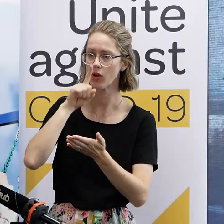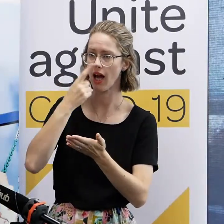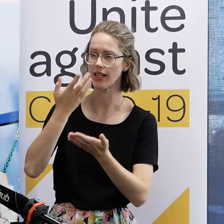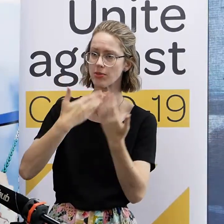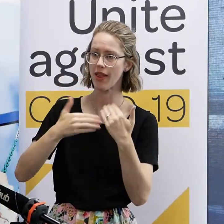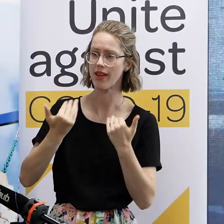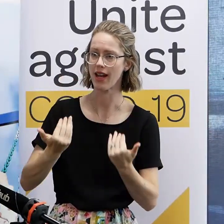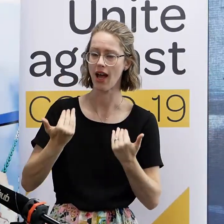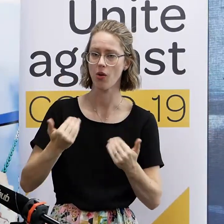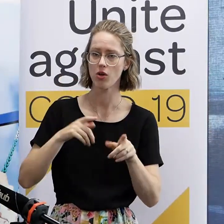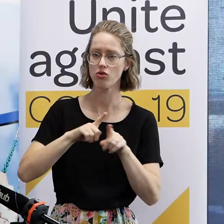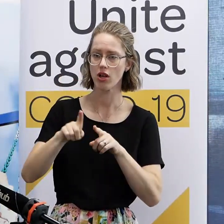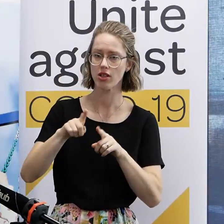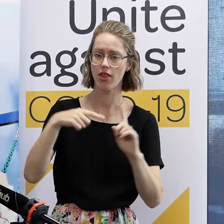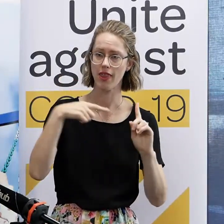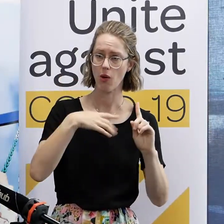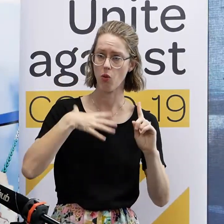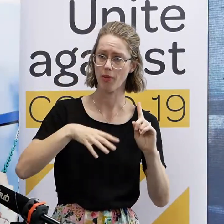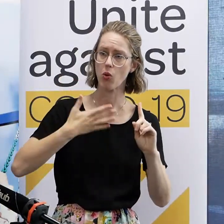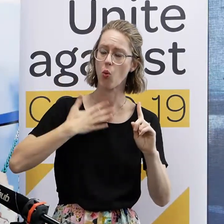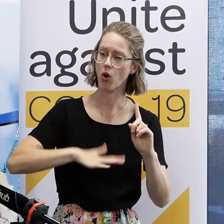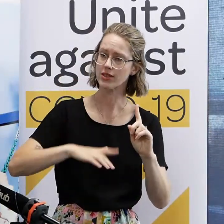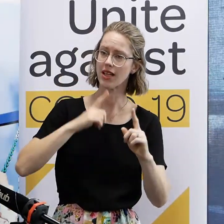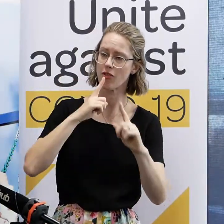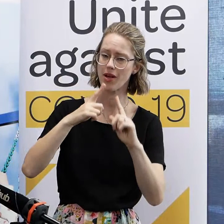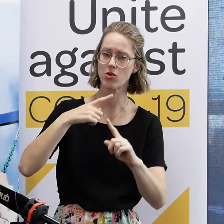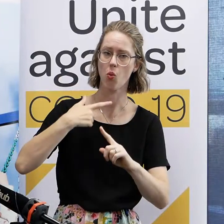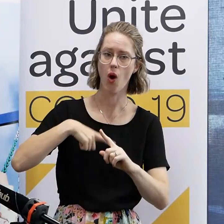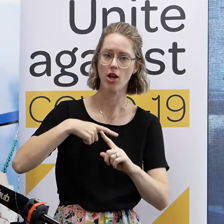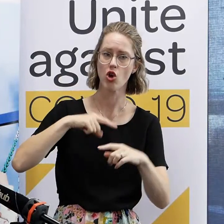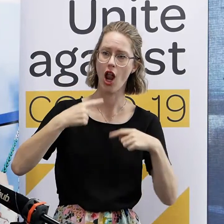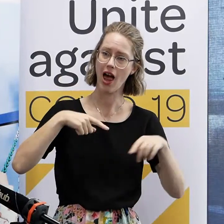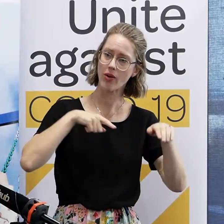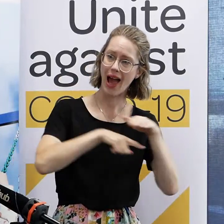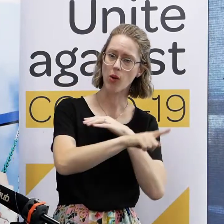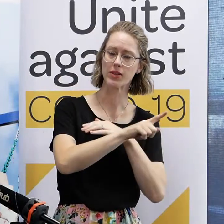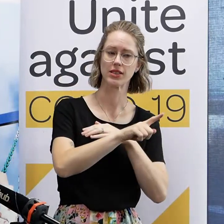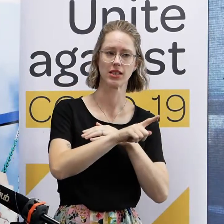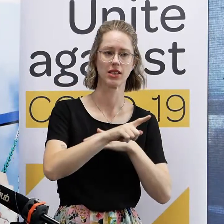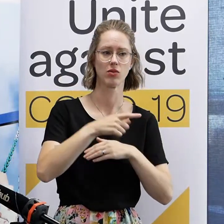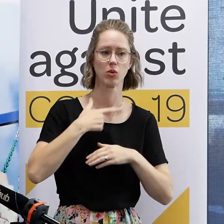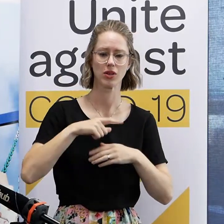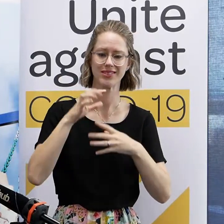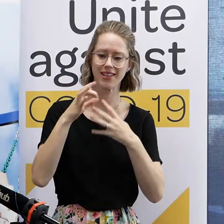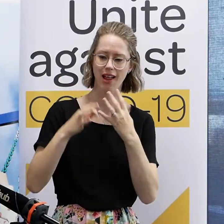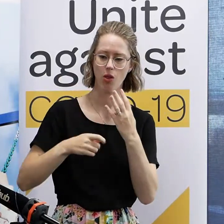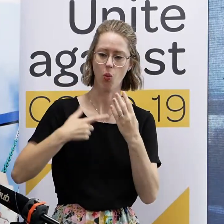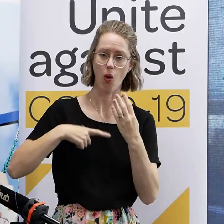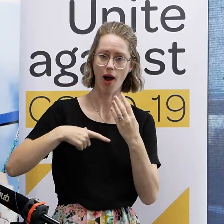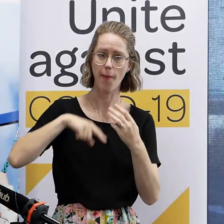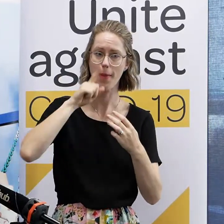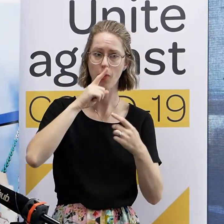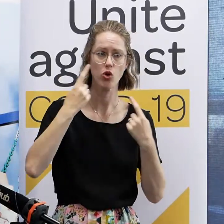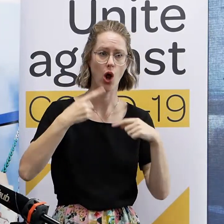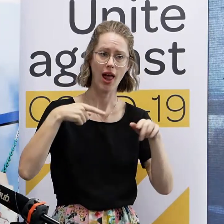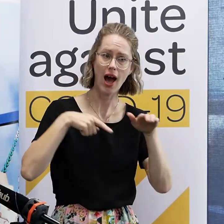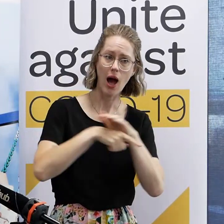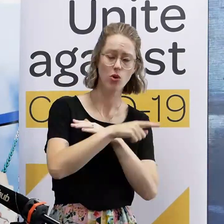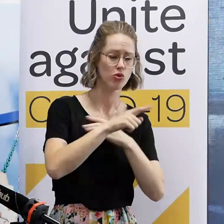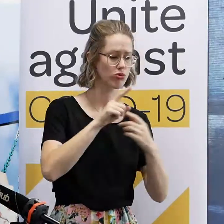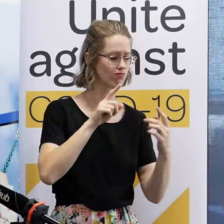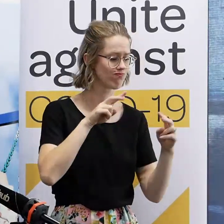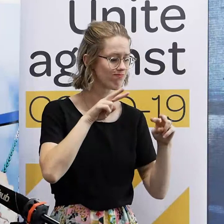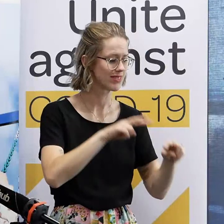can't do that. Because we're trying to get, she wants specifics. Everyone's trying to get specifics on exactly why these people aren't being allowed out when